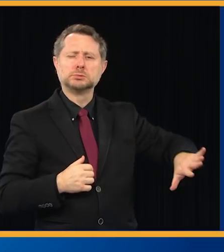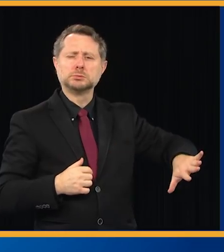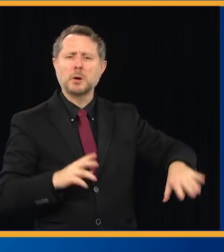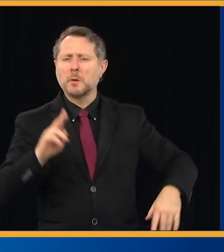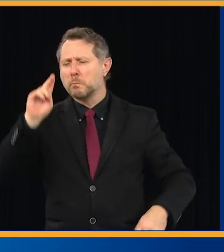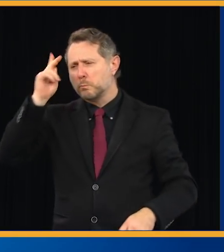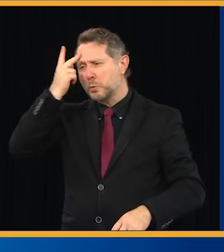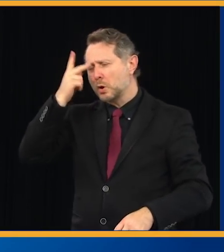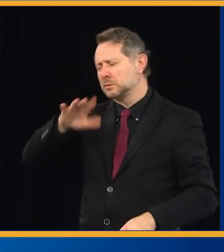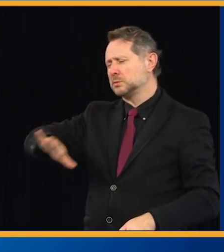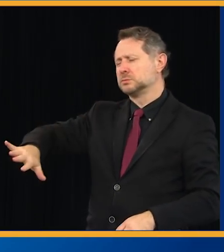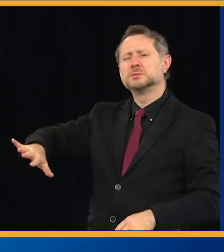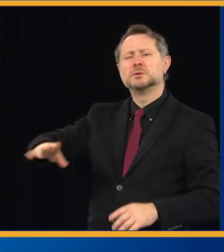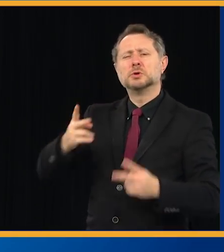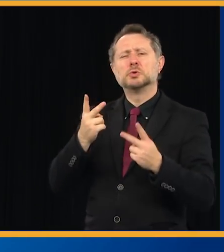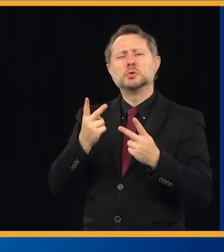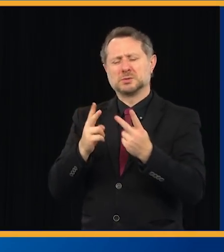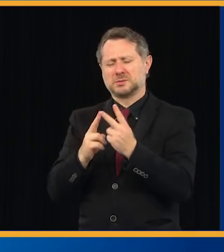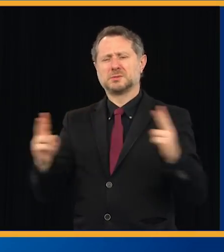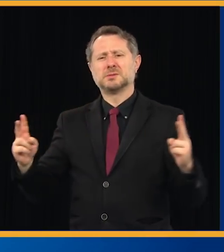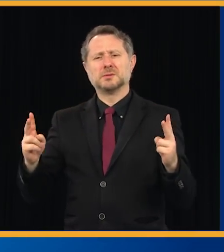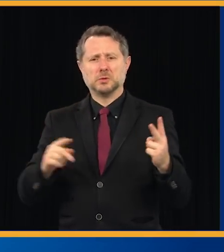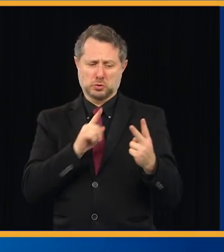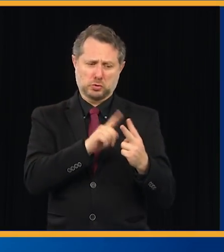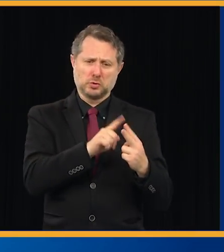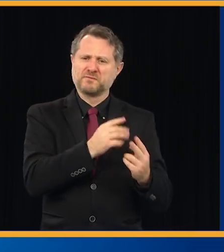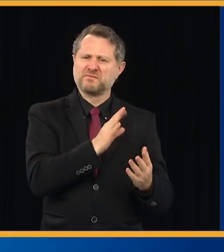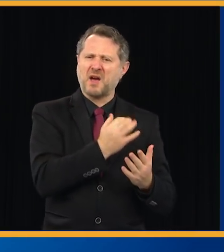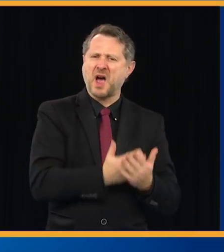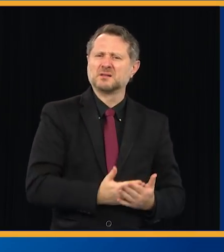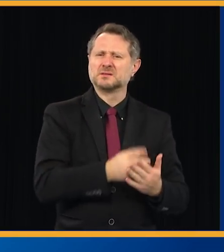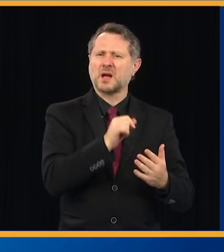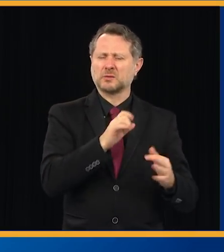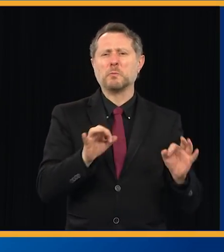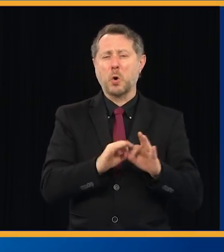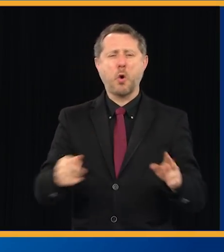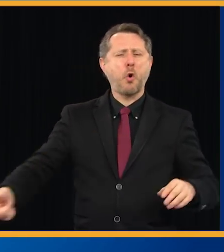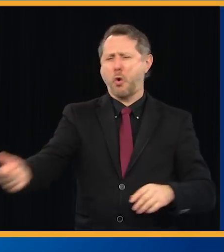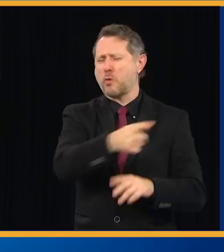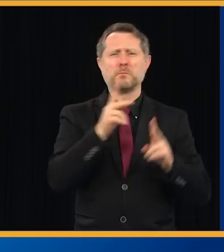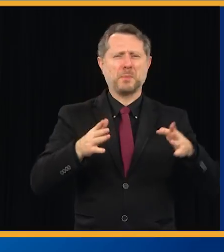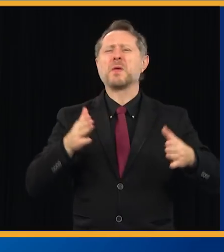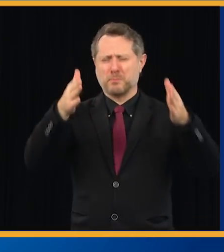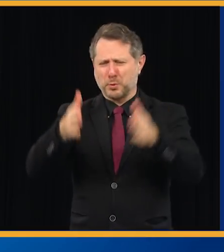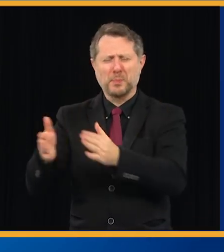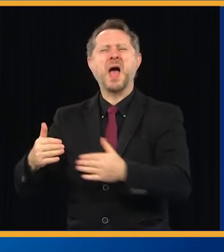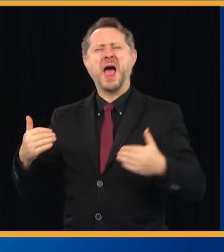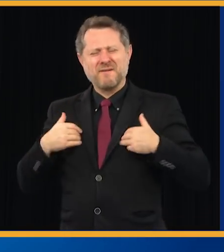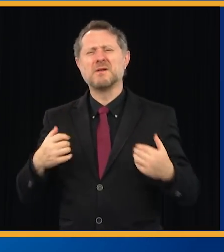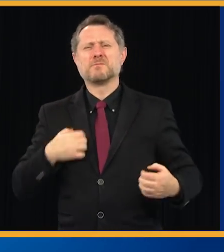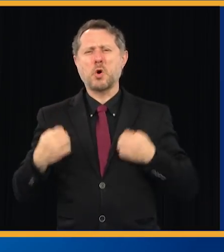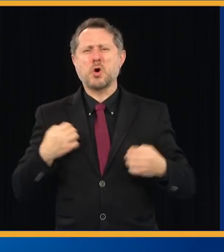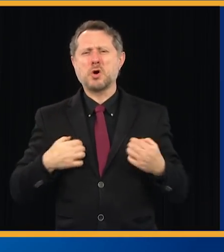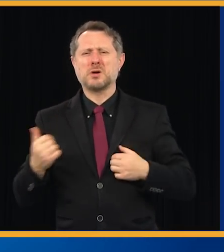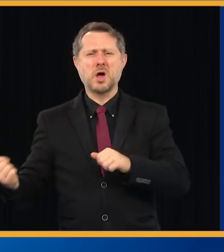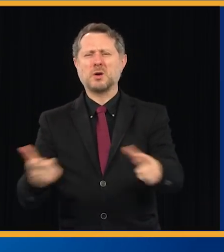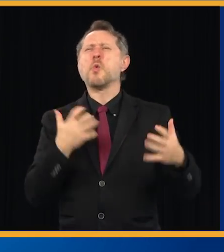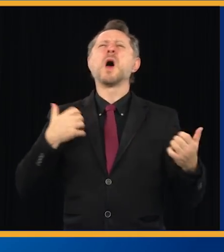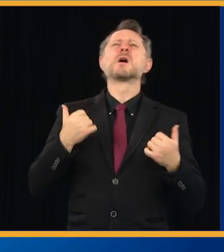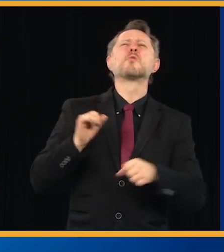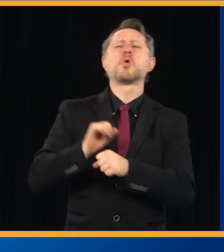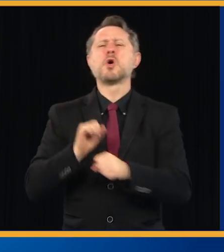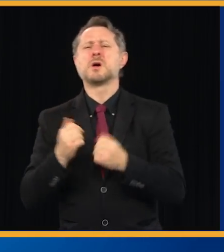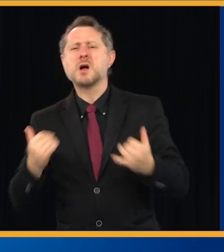to work today. I want to go see my family today. I want to be able to go to a bar and have a couple of drinks and socialize with my friends today. I